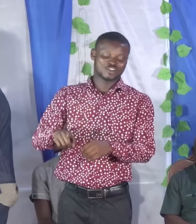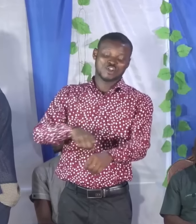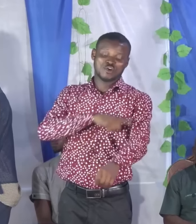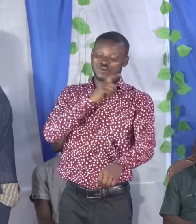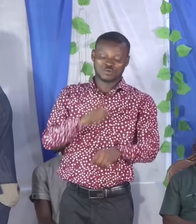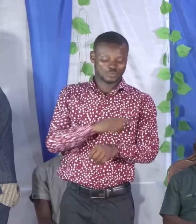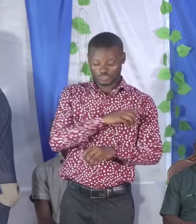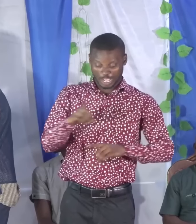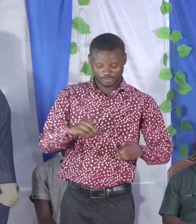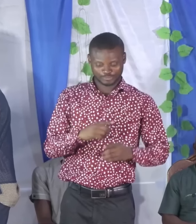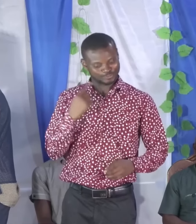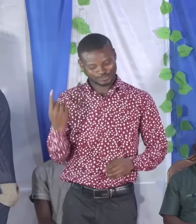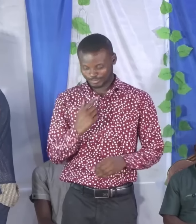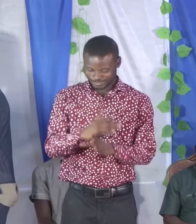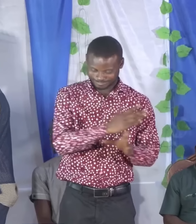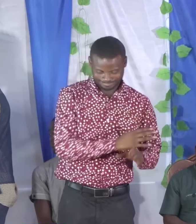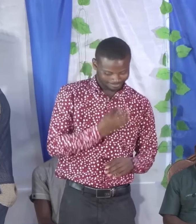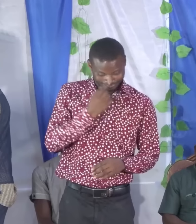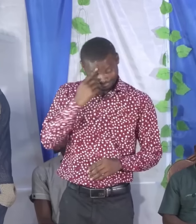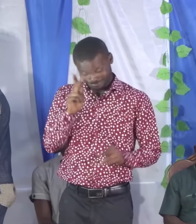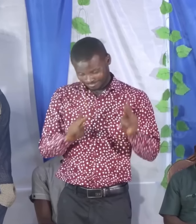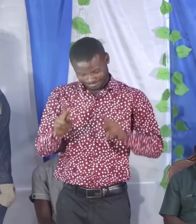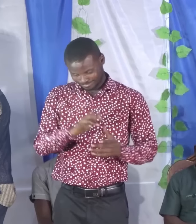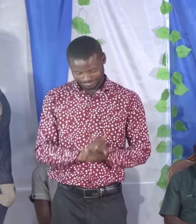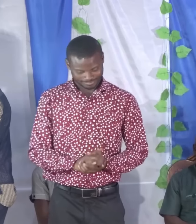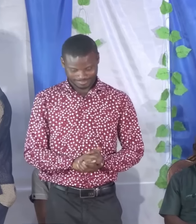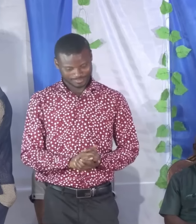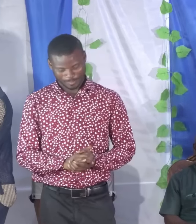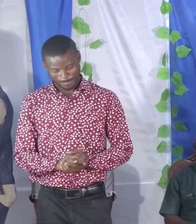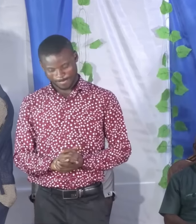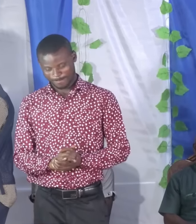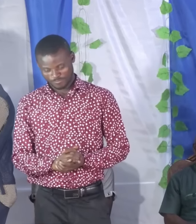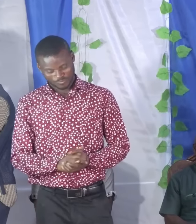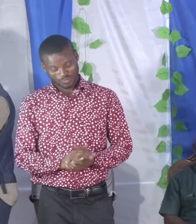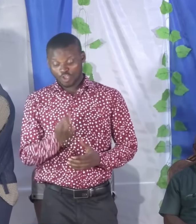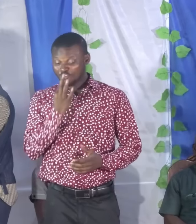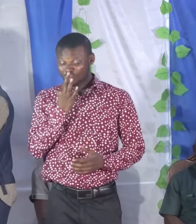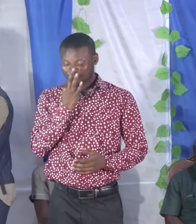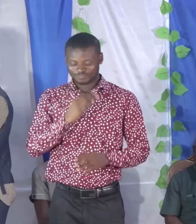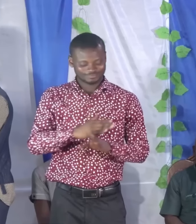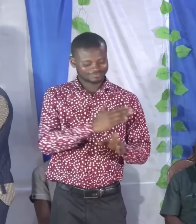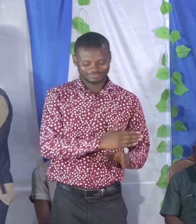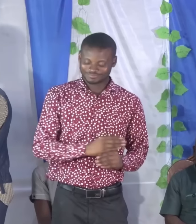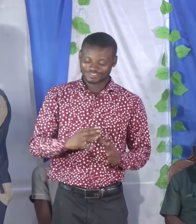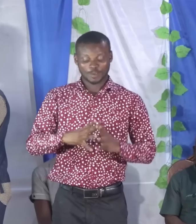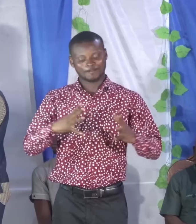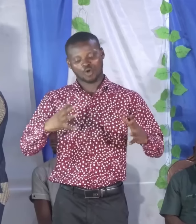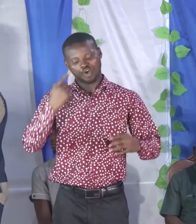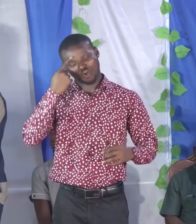nsa no eno na me didi sa adwuma no ma che diane a me ni papa o wasi regi